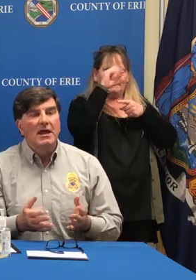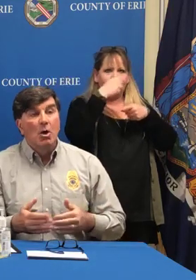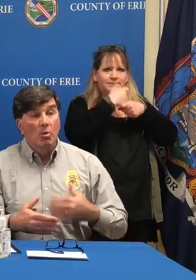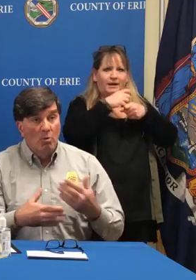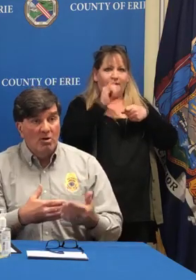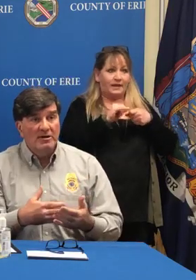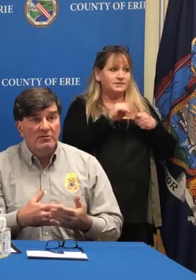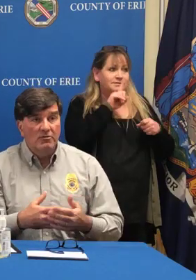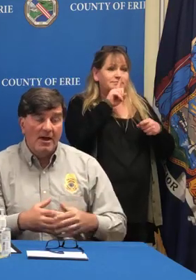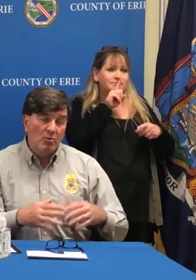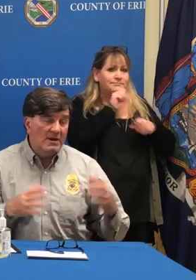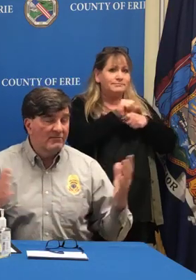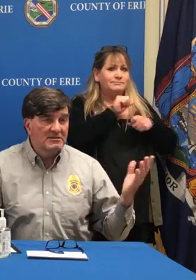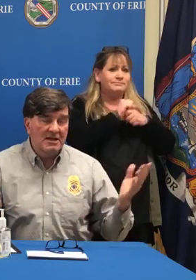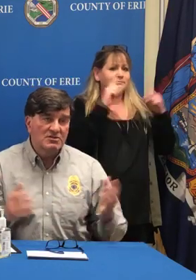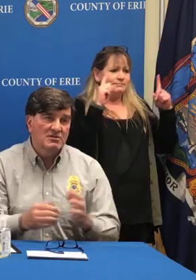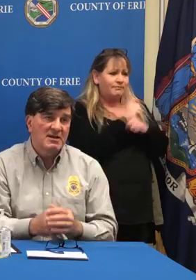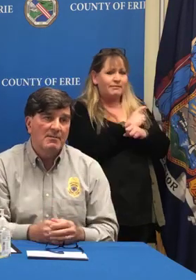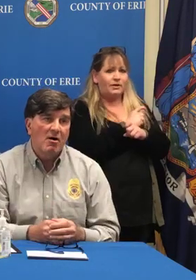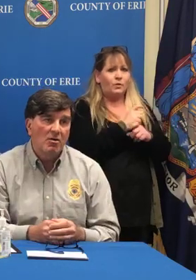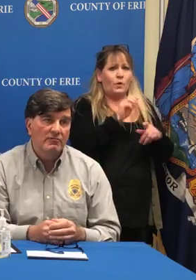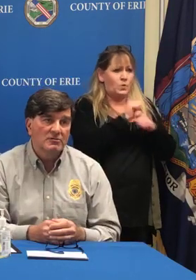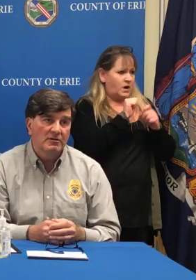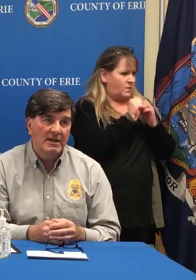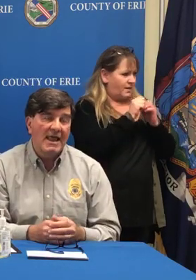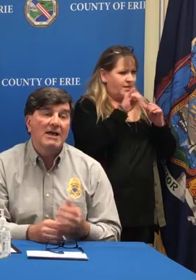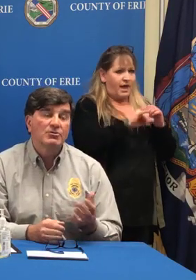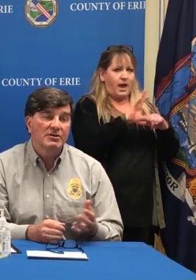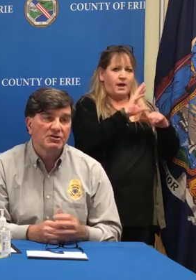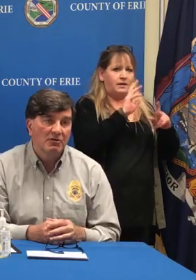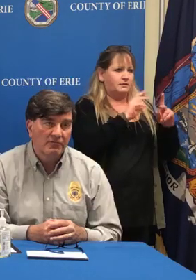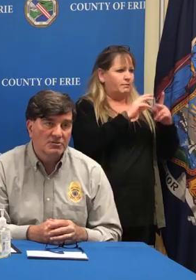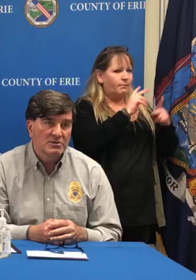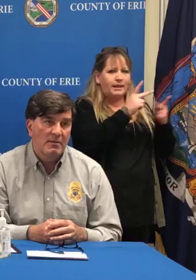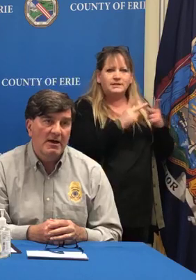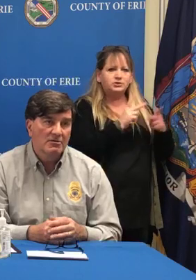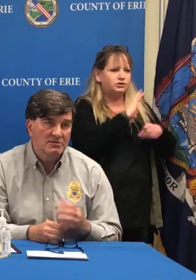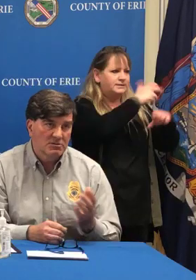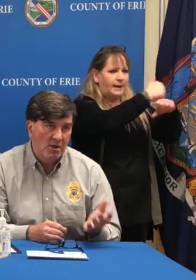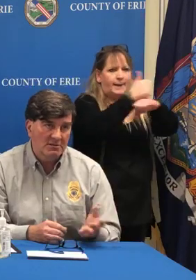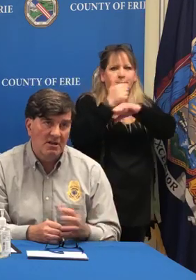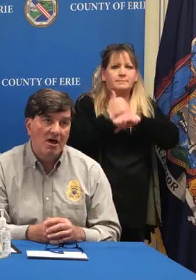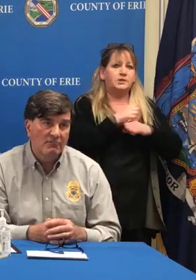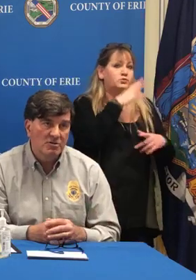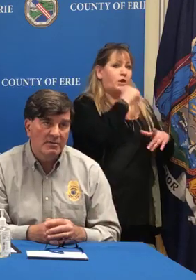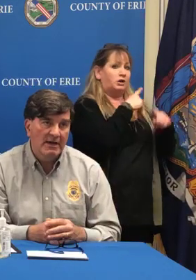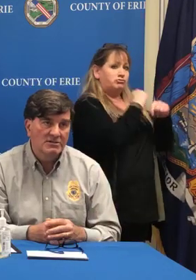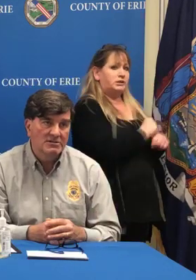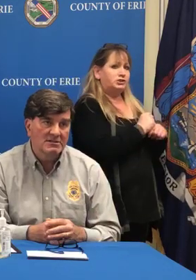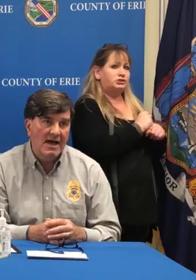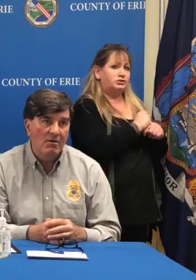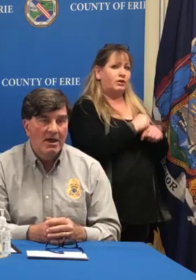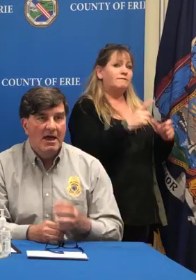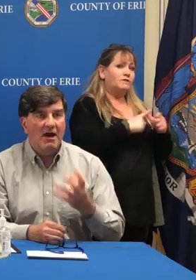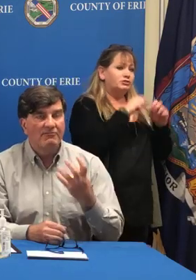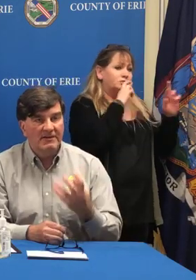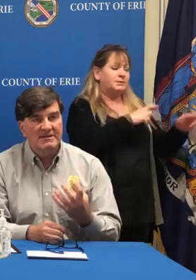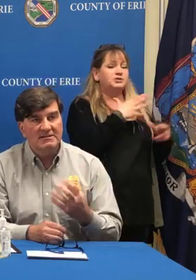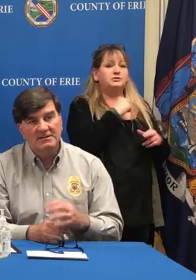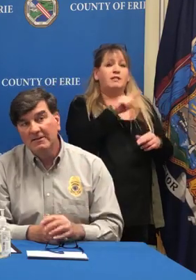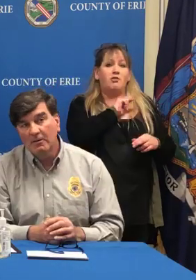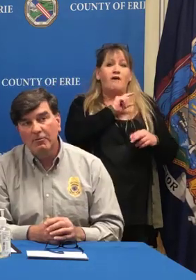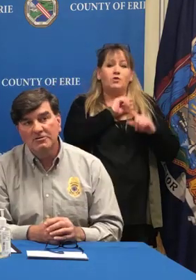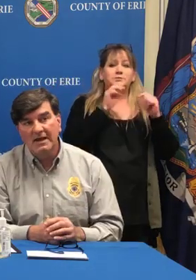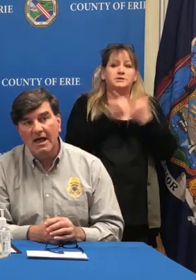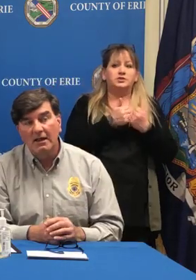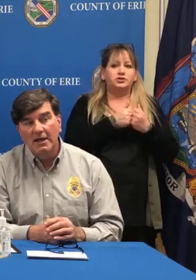complicated. We're working through that. We're having stations set up all over so that non-traditional first responders as well as law enforcement agencies now are fit